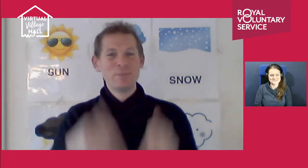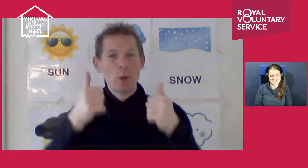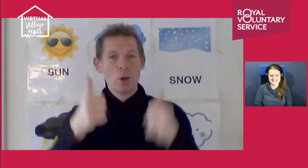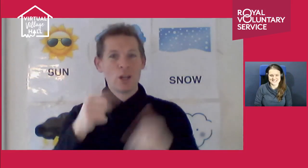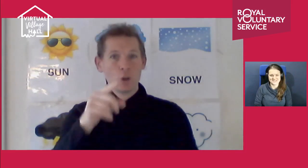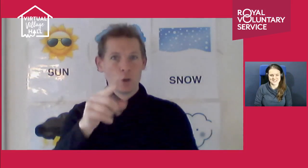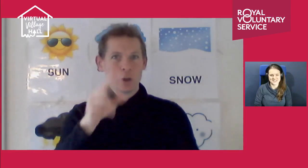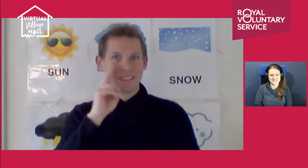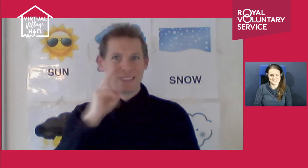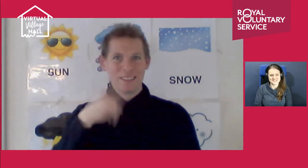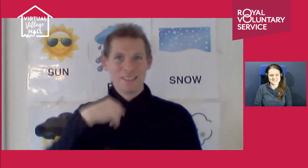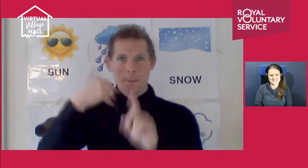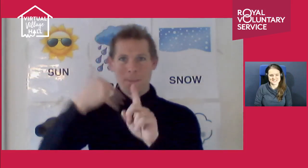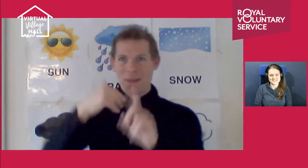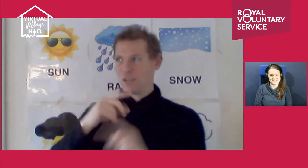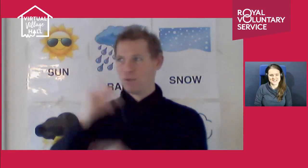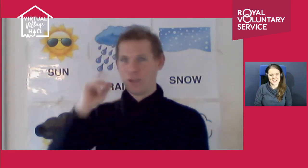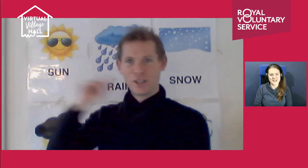It's brilliant to have you.